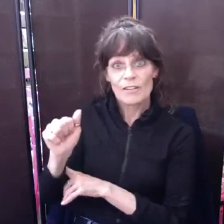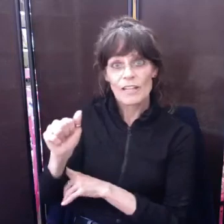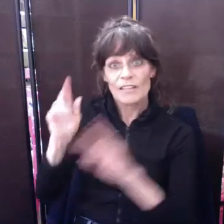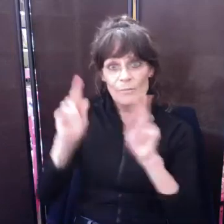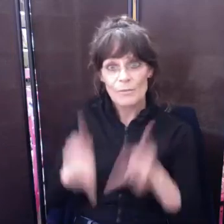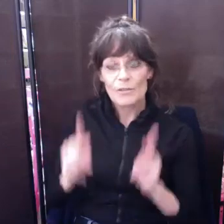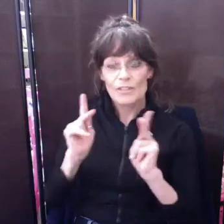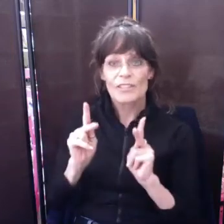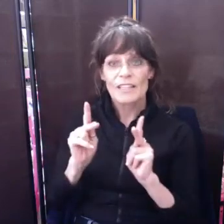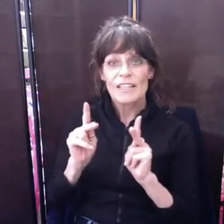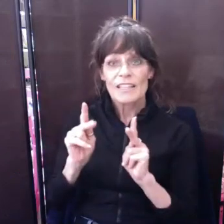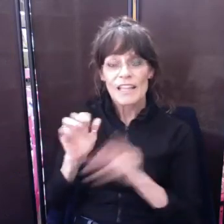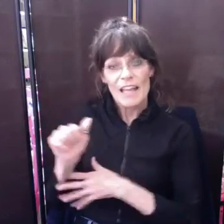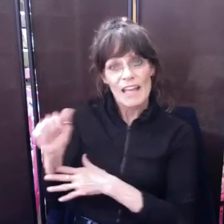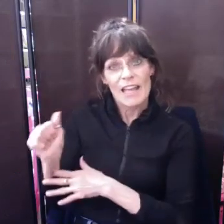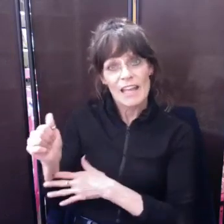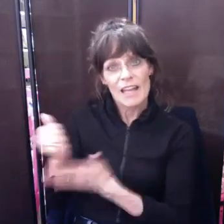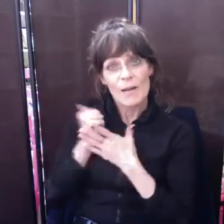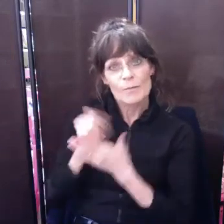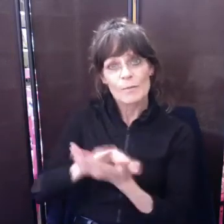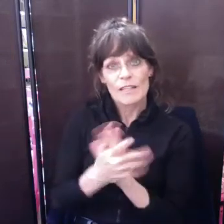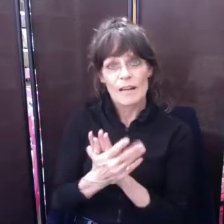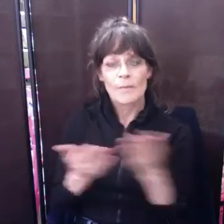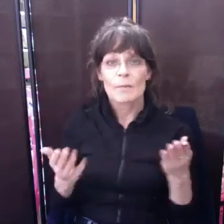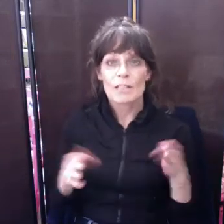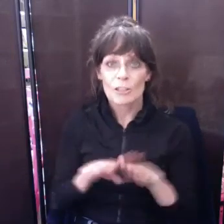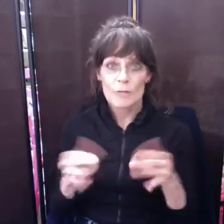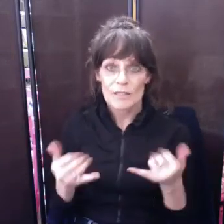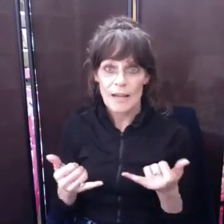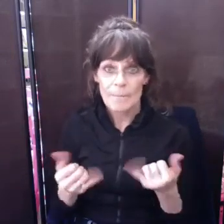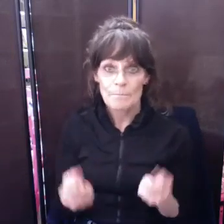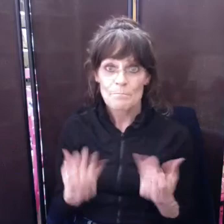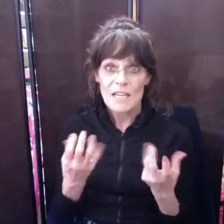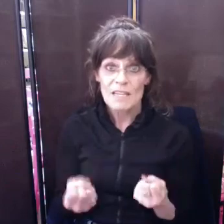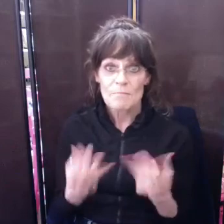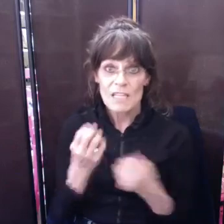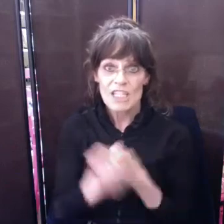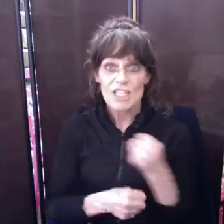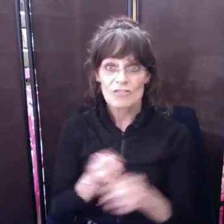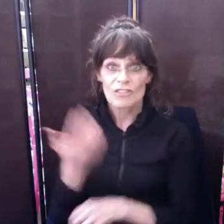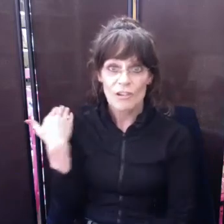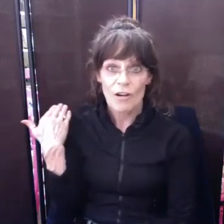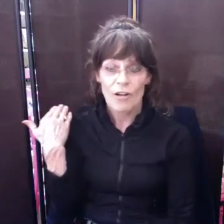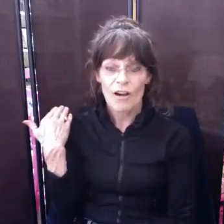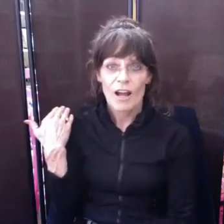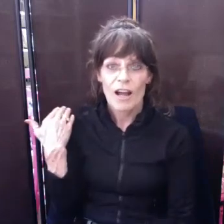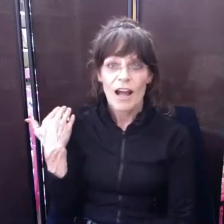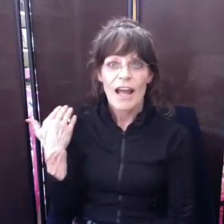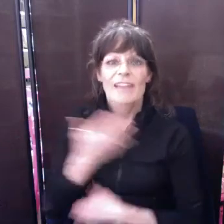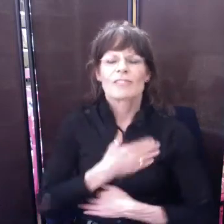turned me into. I'm going to close with this. Many, many, many years ago, I had the joy of sharing the lectern